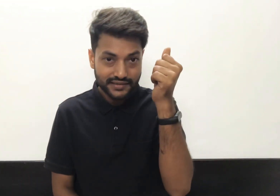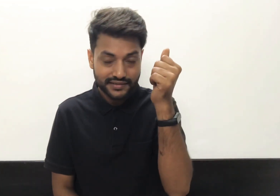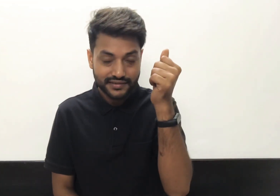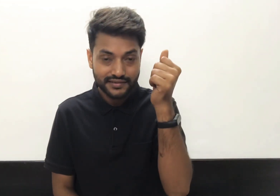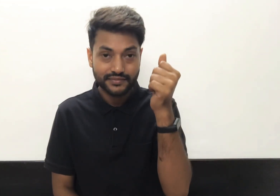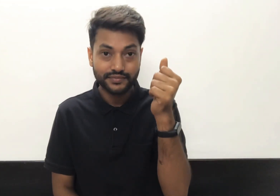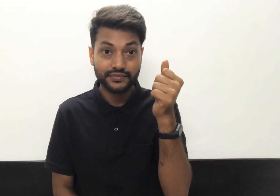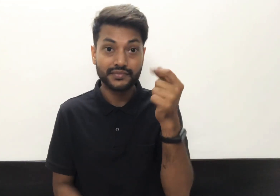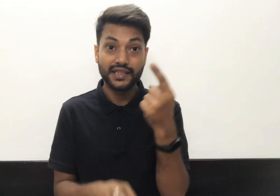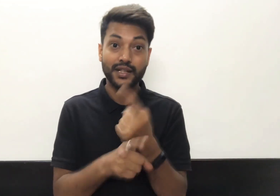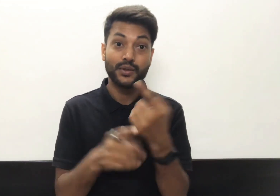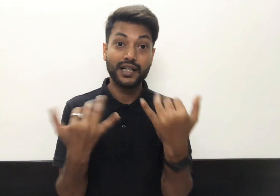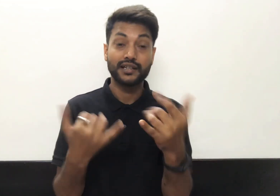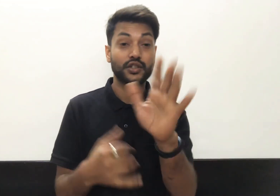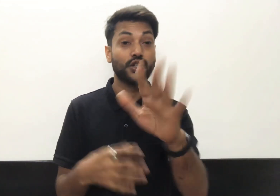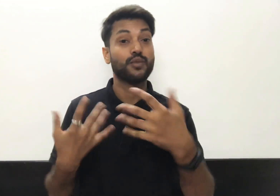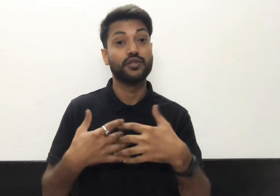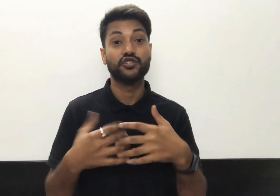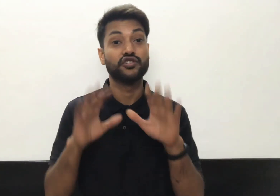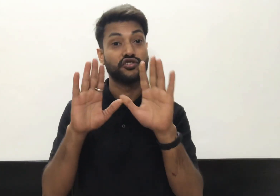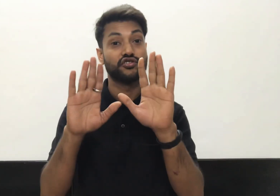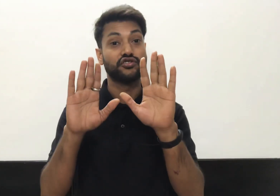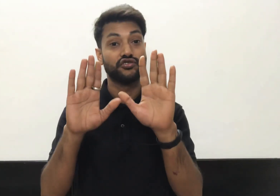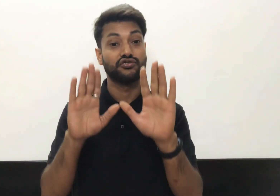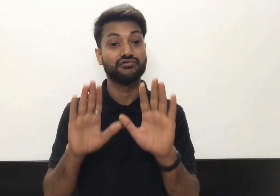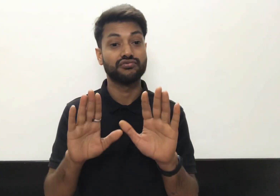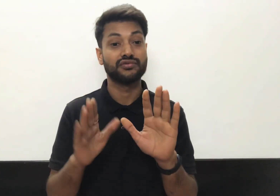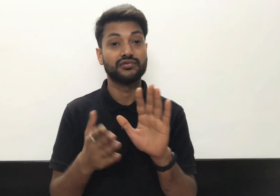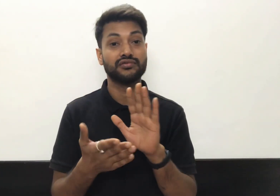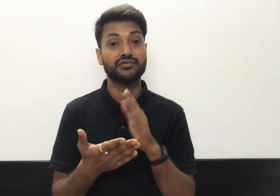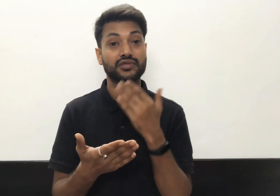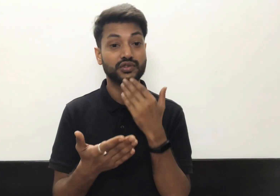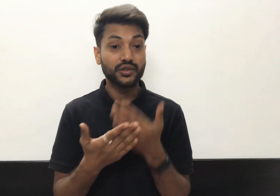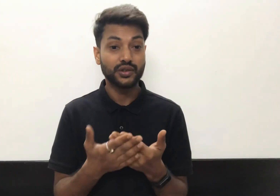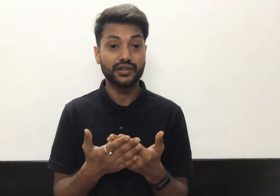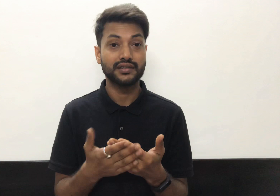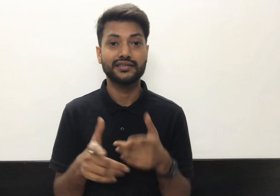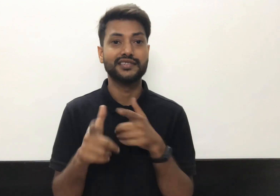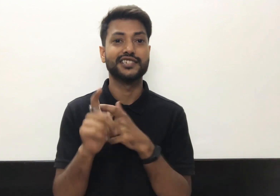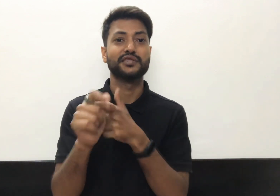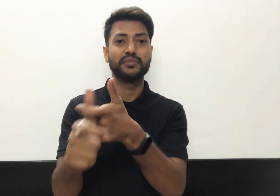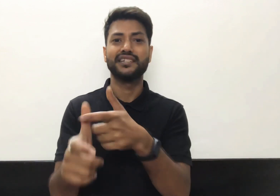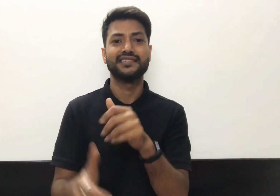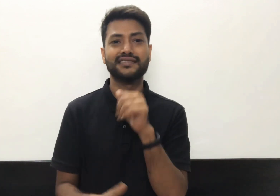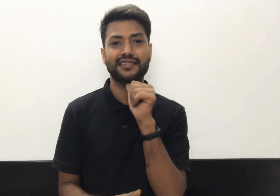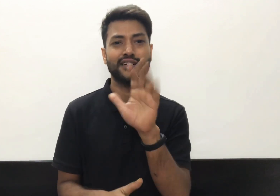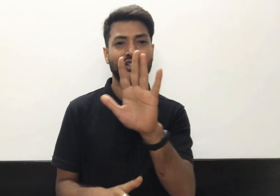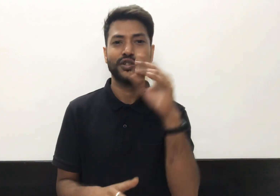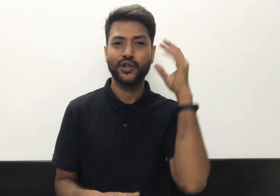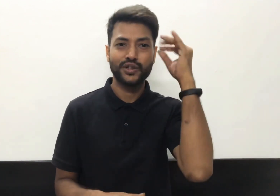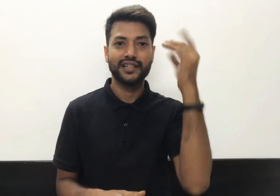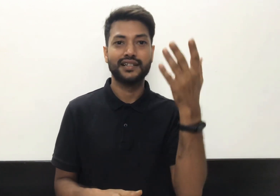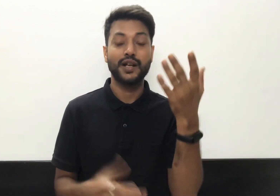your machine is really good. Speed is not even an intent, even without you knowing, it'll happen.